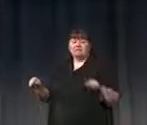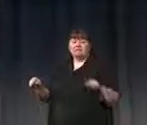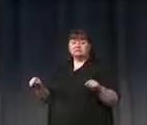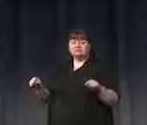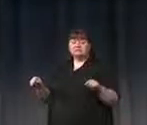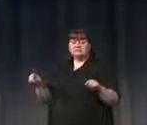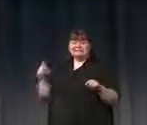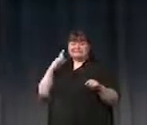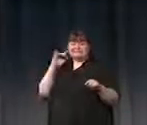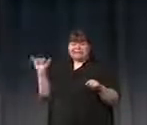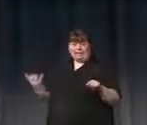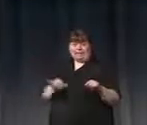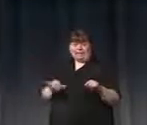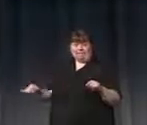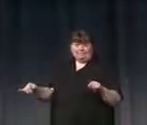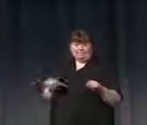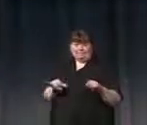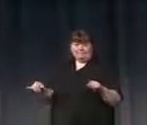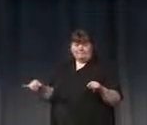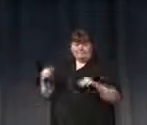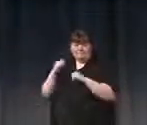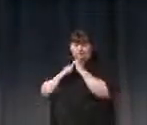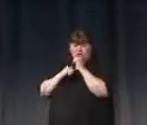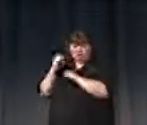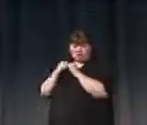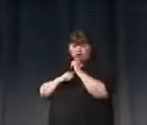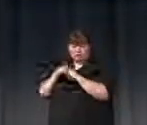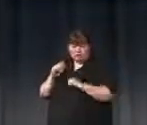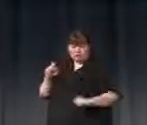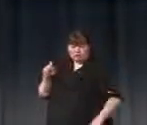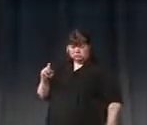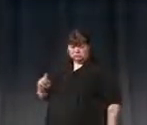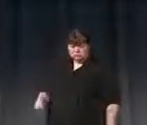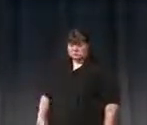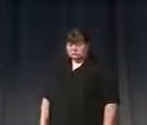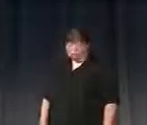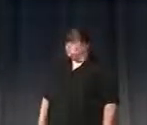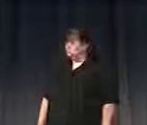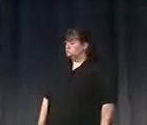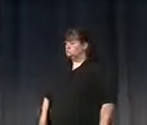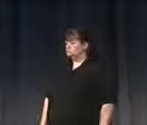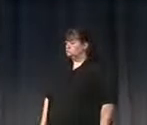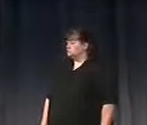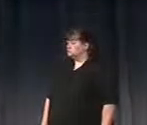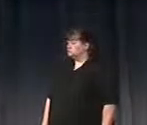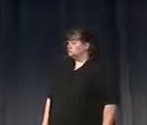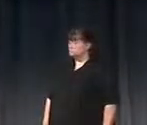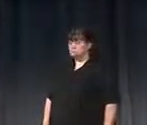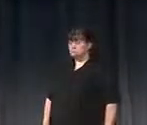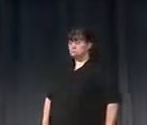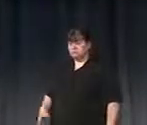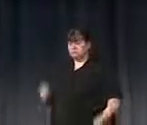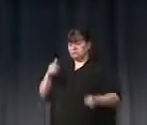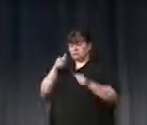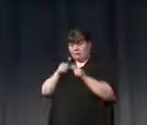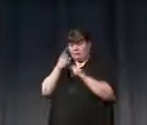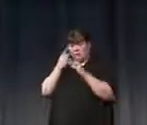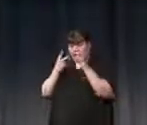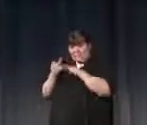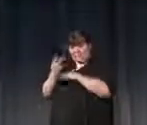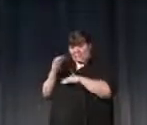does this have the same structure as the sound source that's embedded in the reverb in the target sound? Right? And remember, our prediction is that